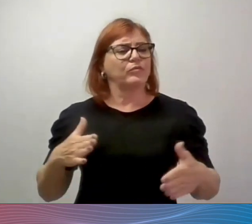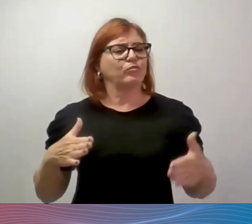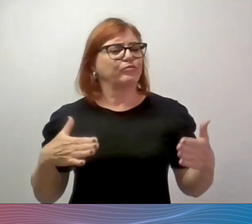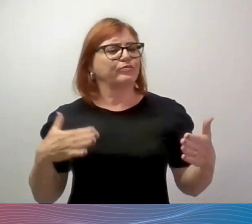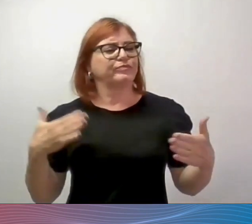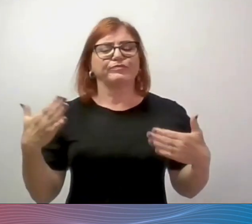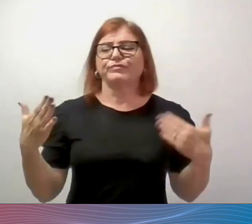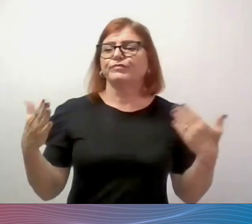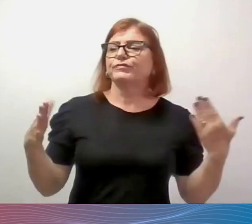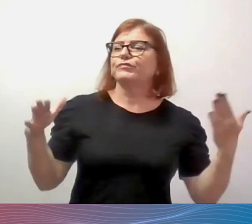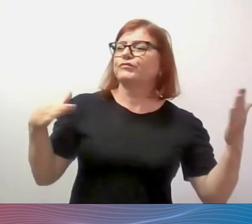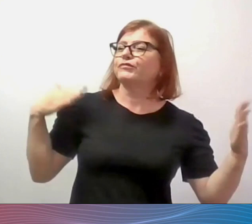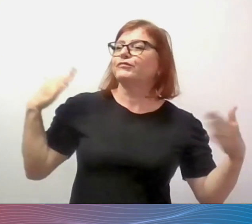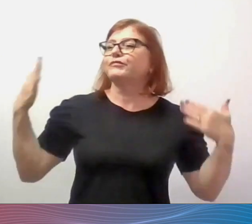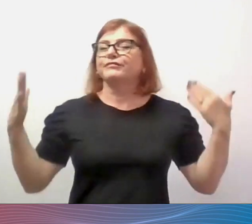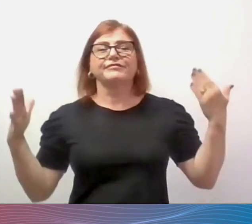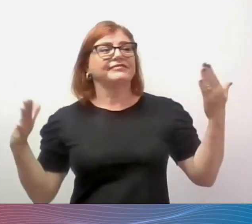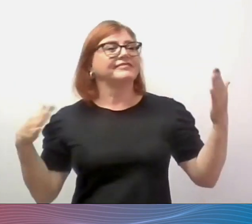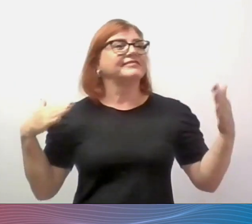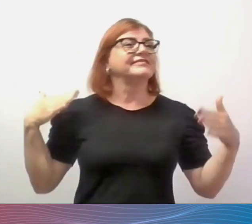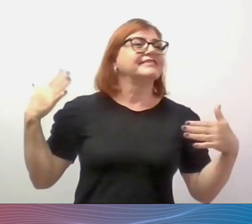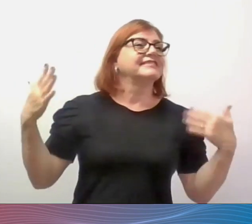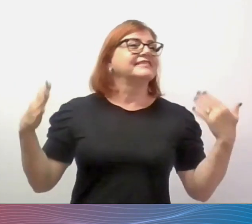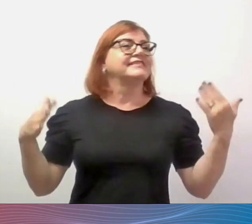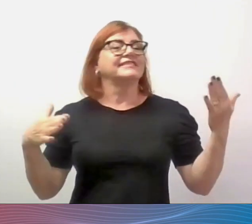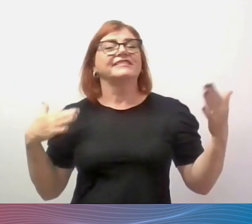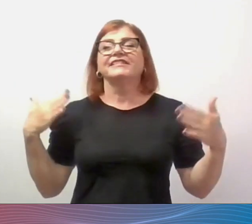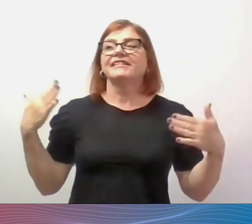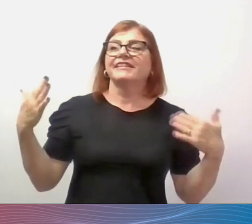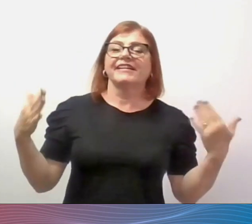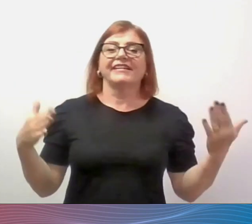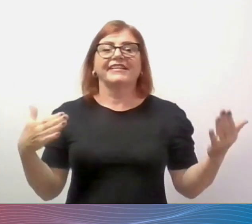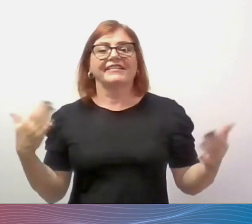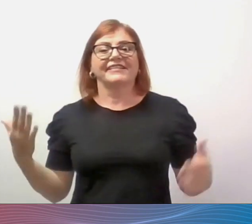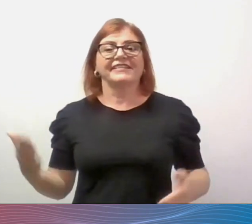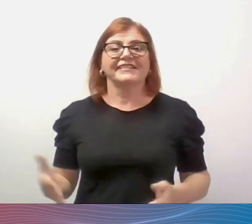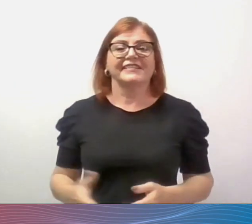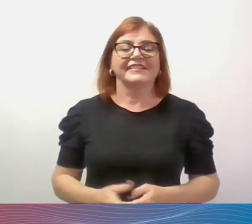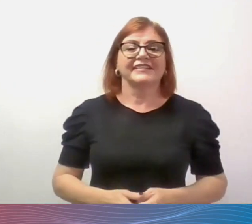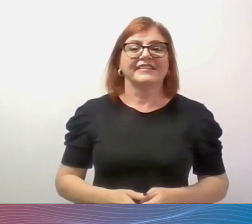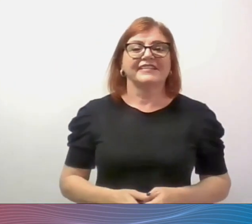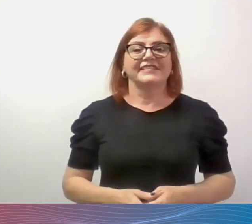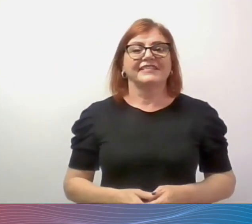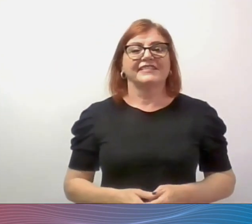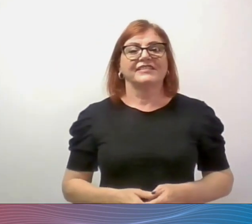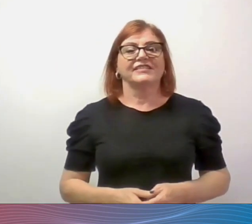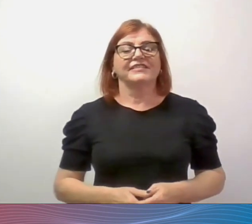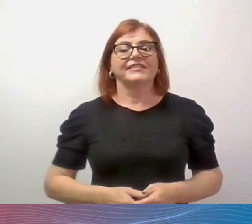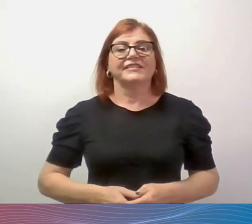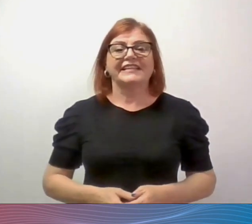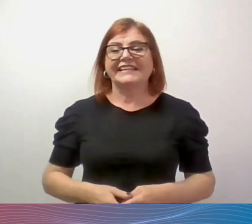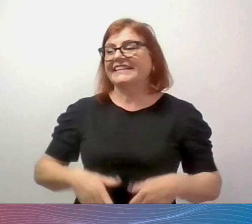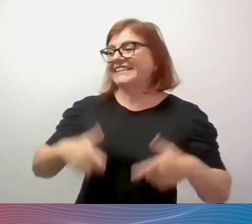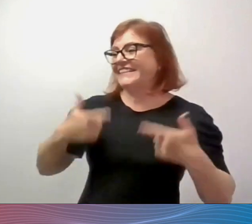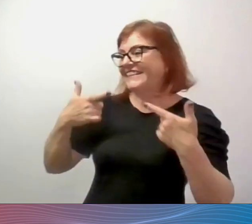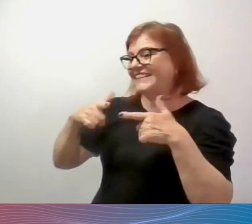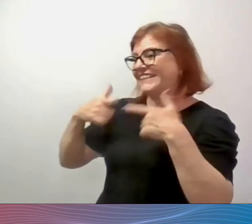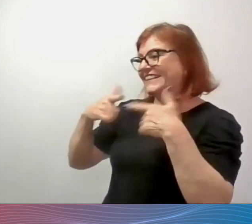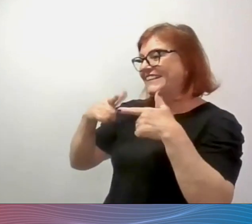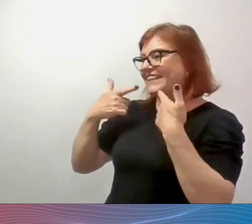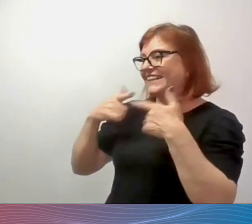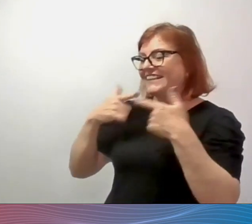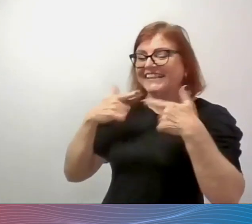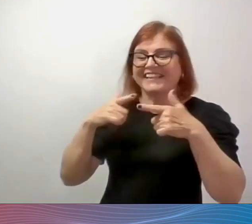sometimes to have a moment of joy or fun. Onde nos descontraímos pouco, rimos pouco. We can have fun, we